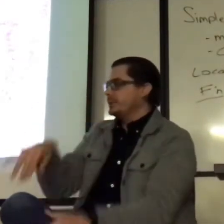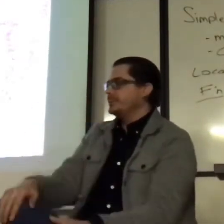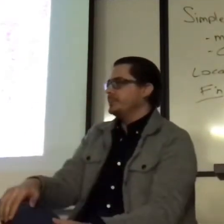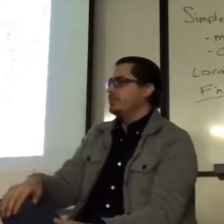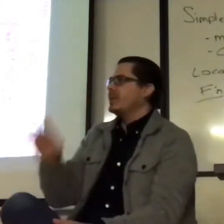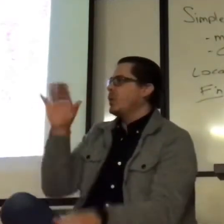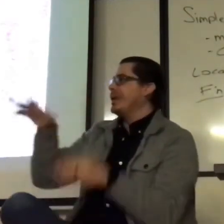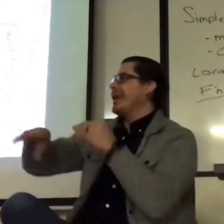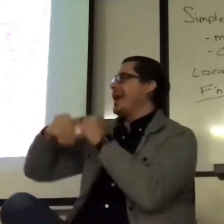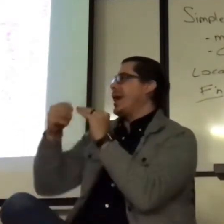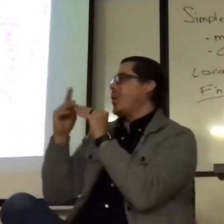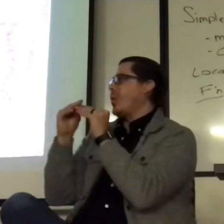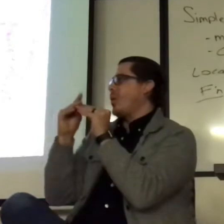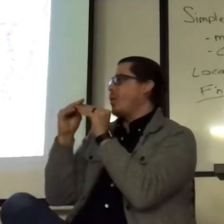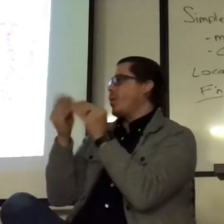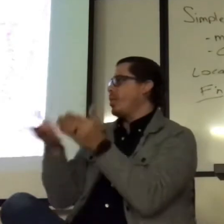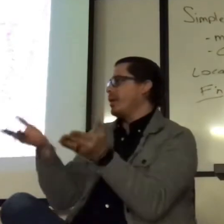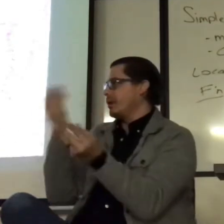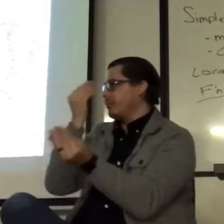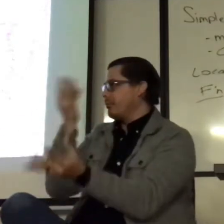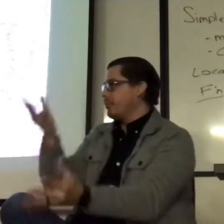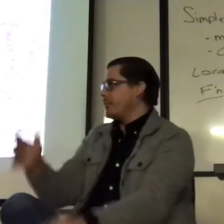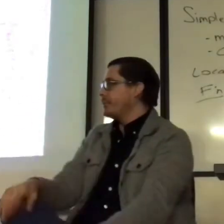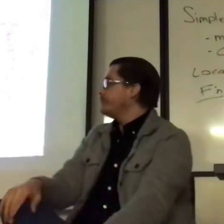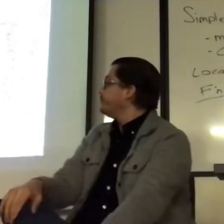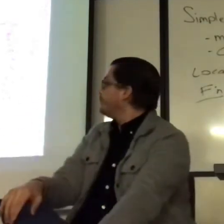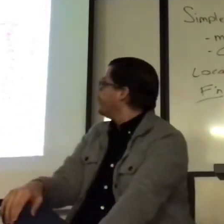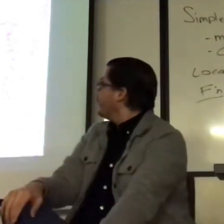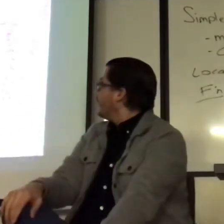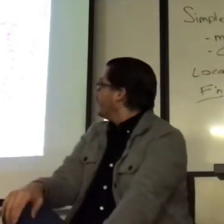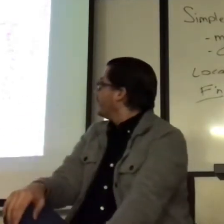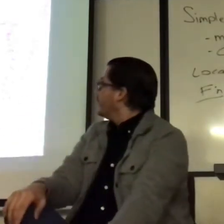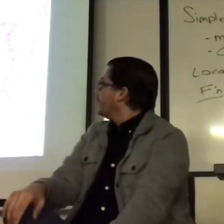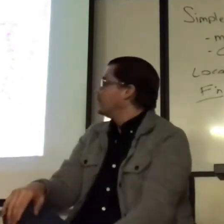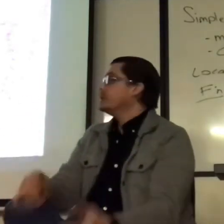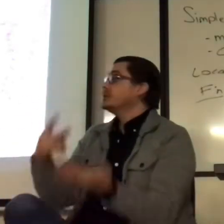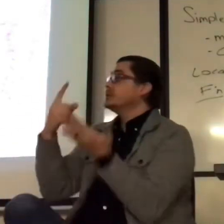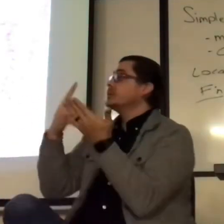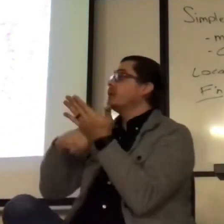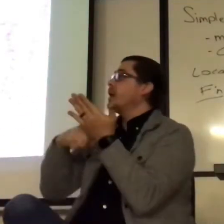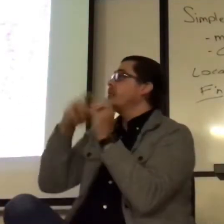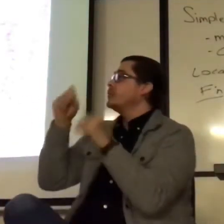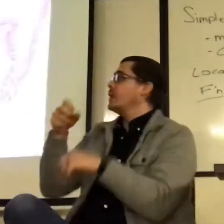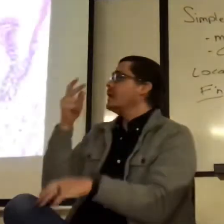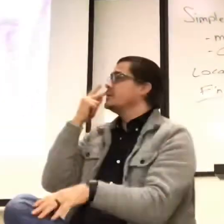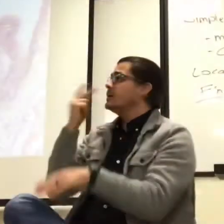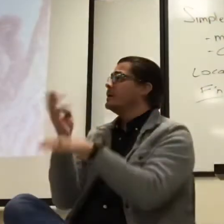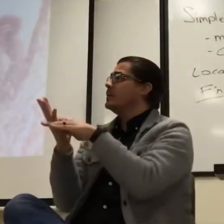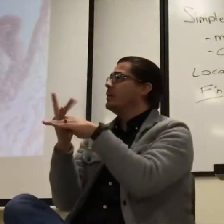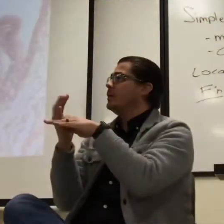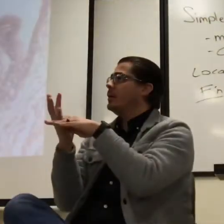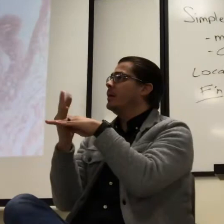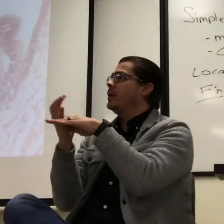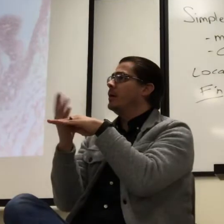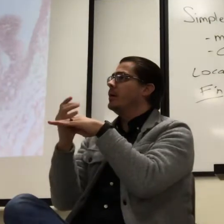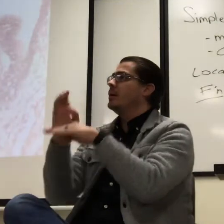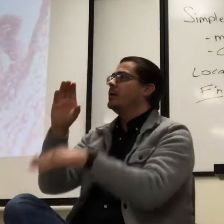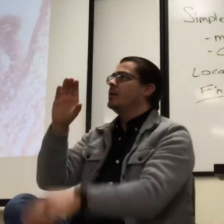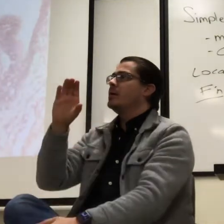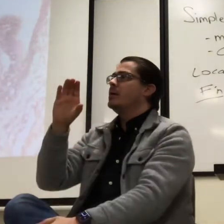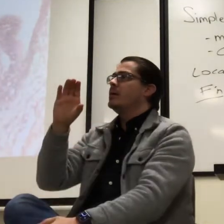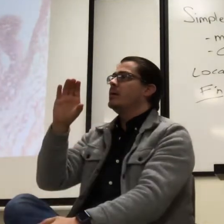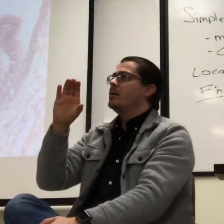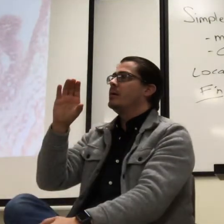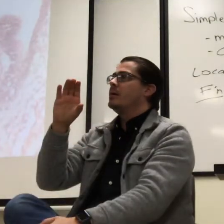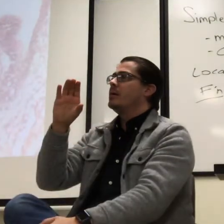would add one more thing. That is, sometimes you see cilia on this tissue type. The oviduct